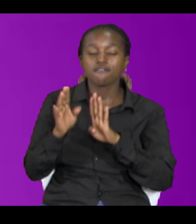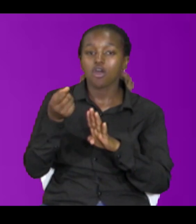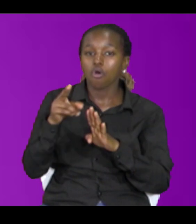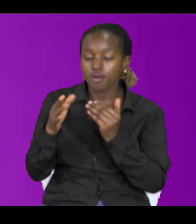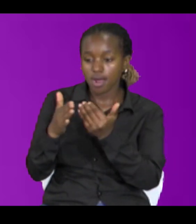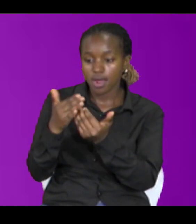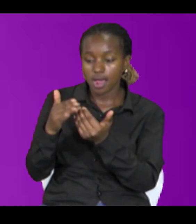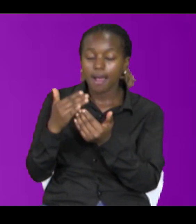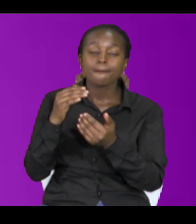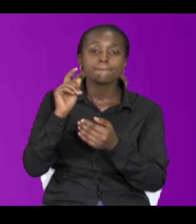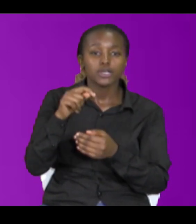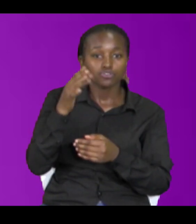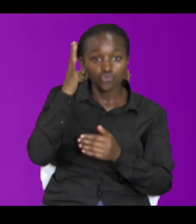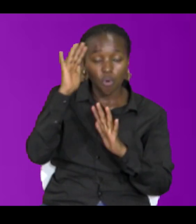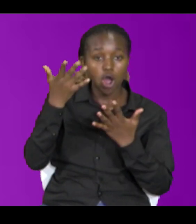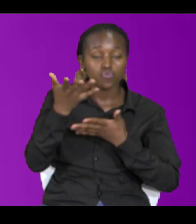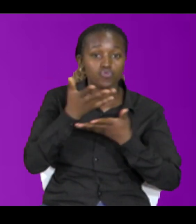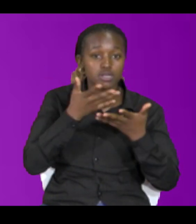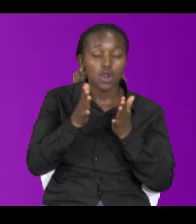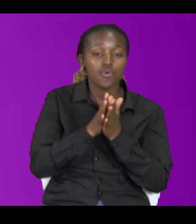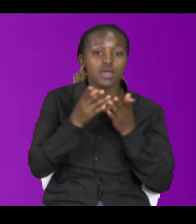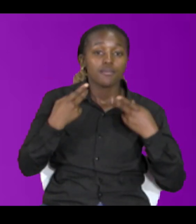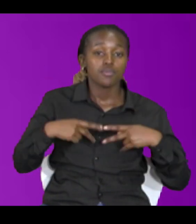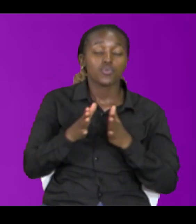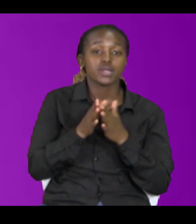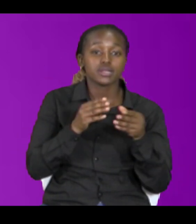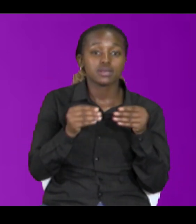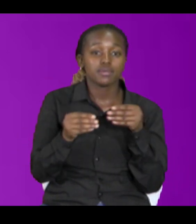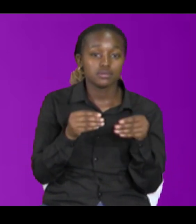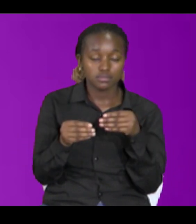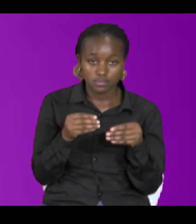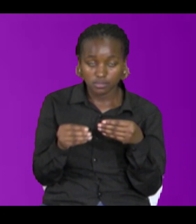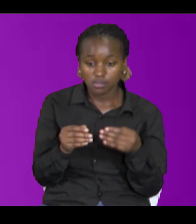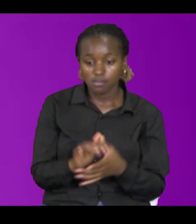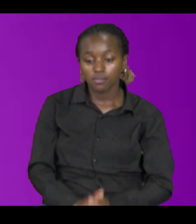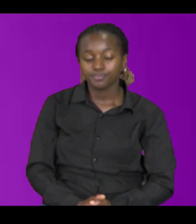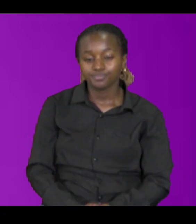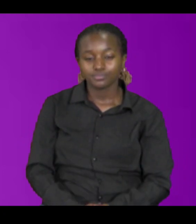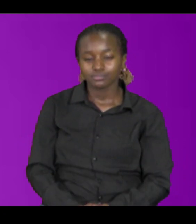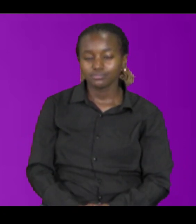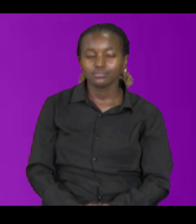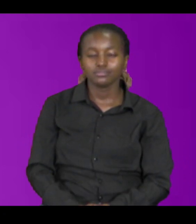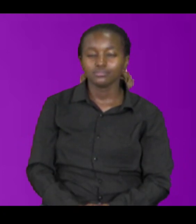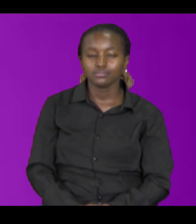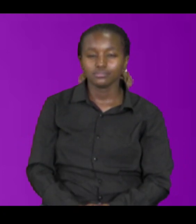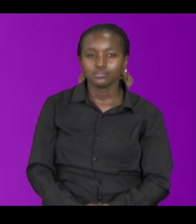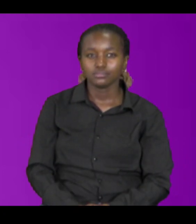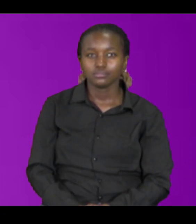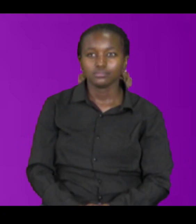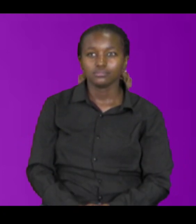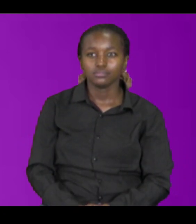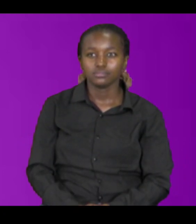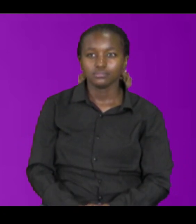to interact with a person with disability. So that's what I